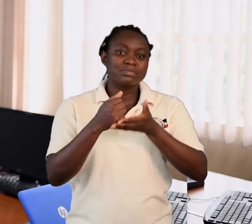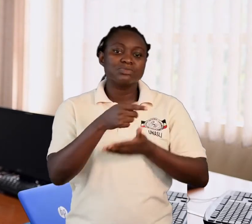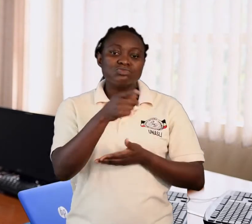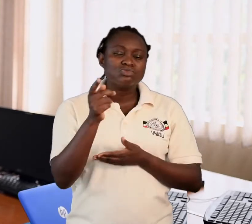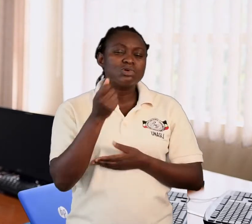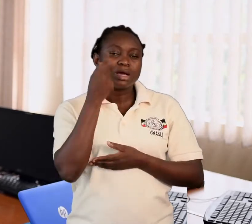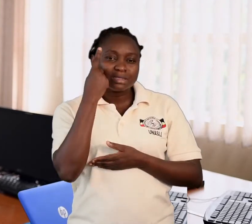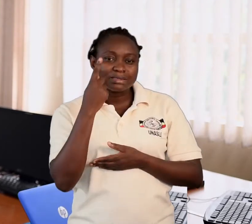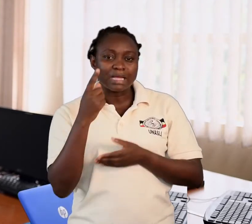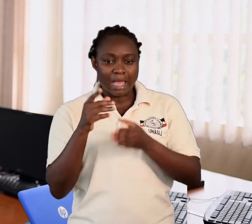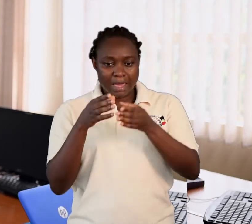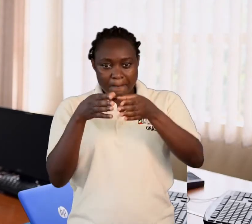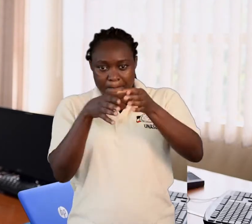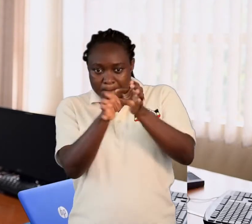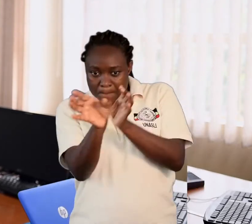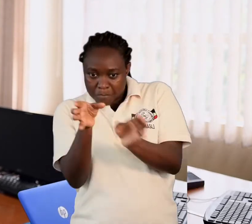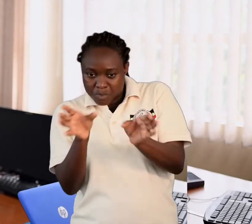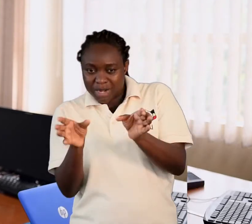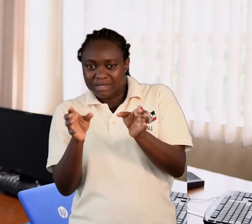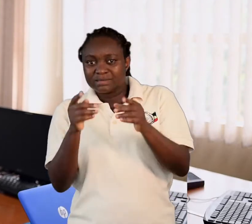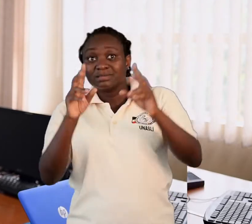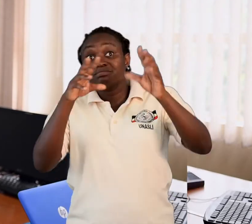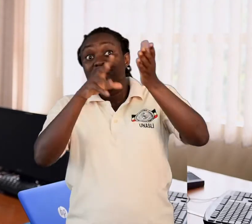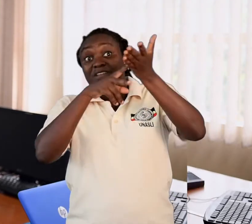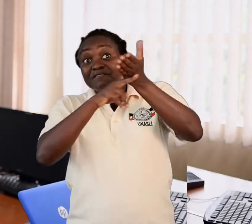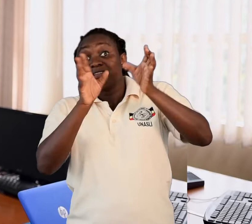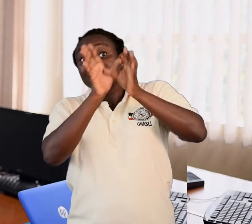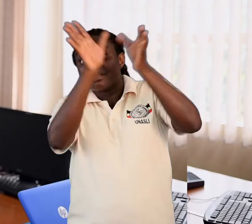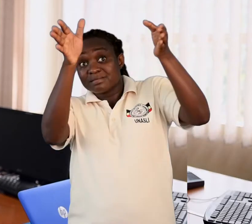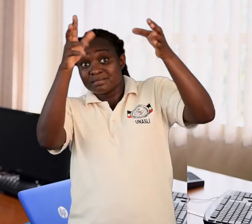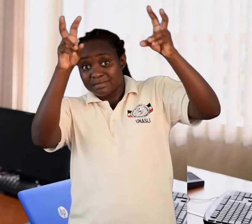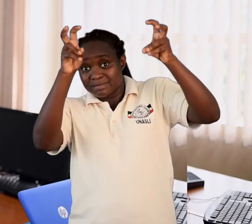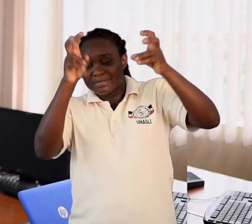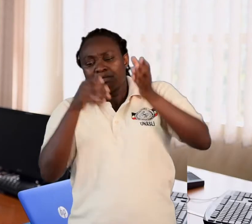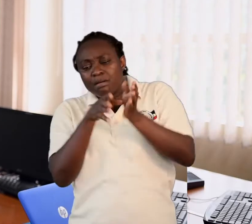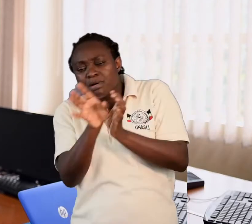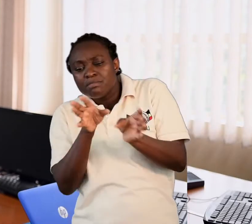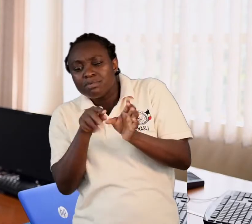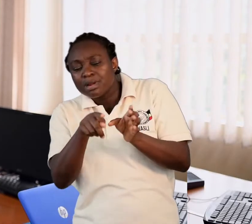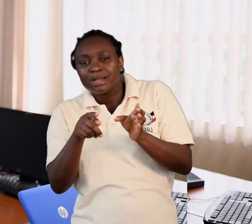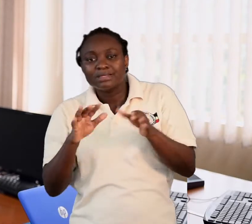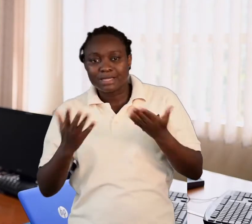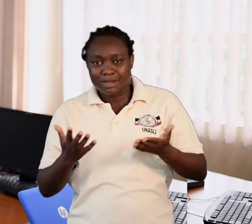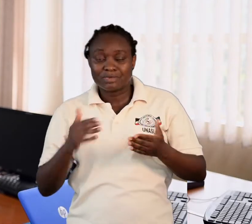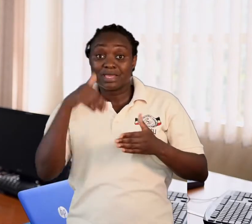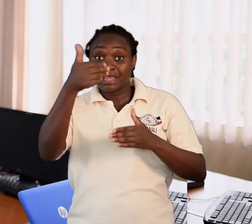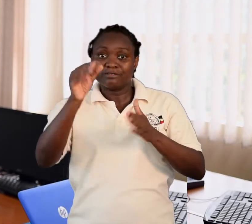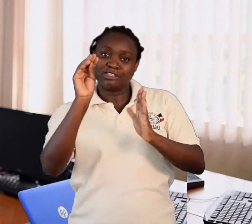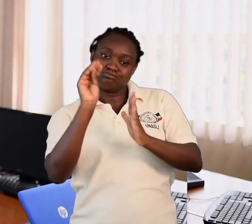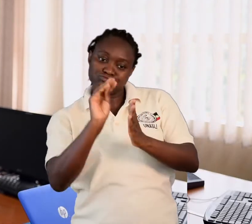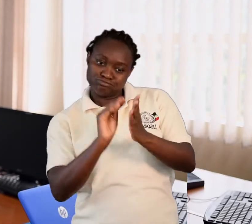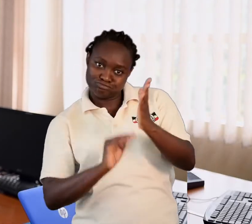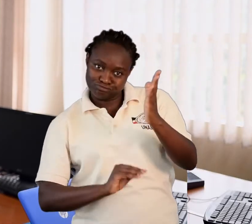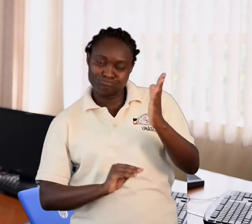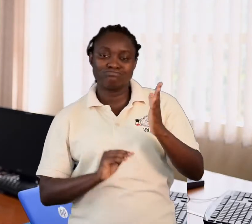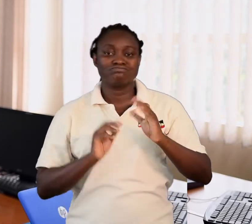the branches of physics, after which we shall list them down.